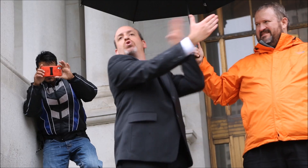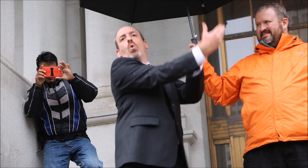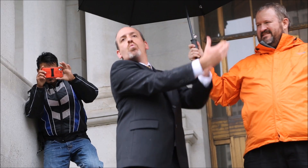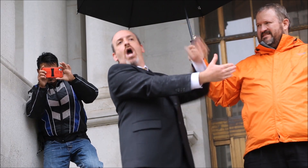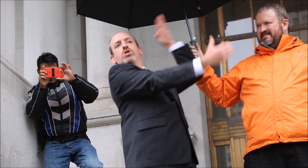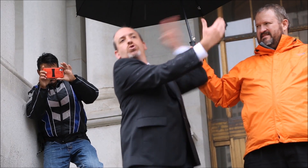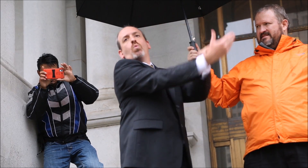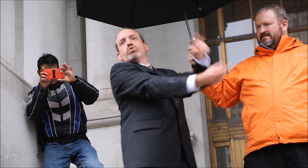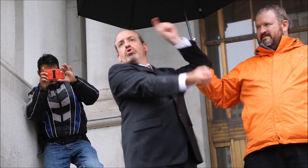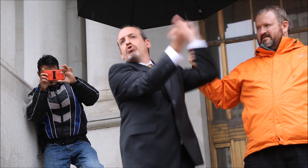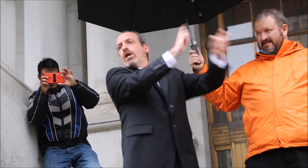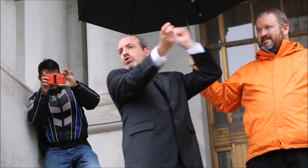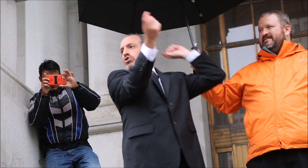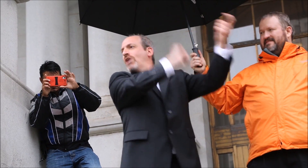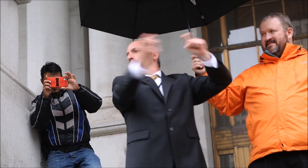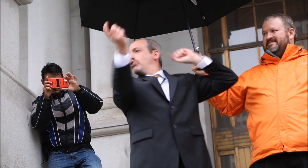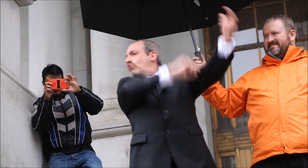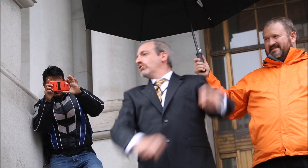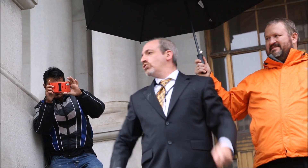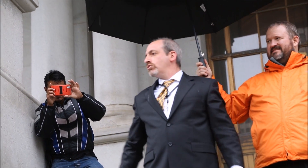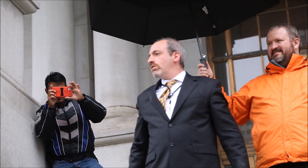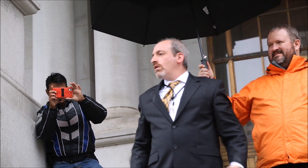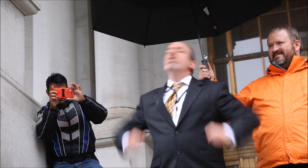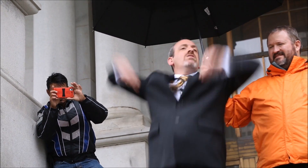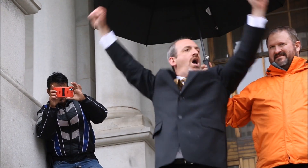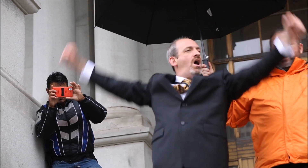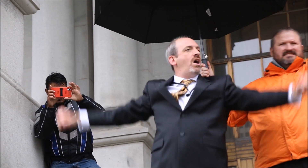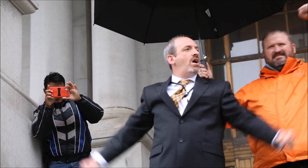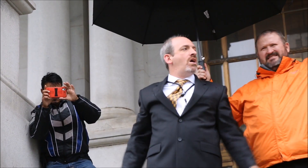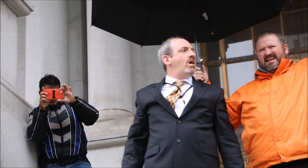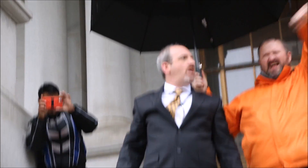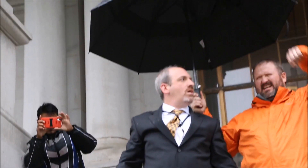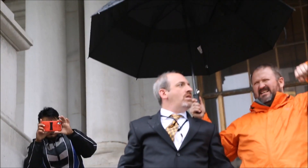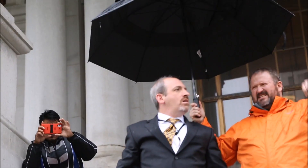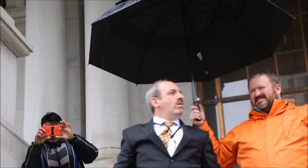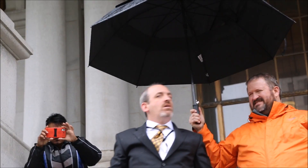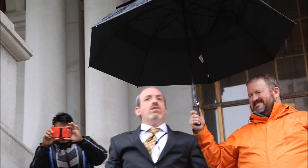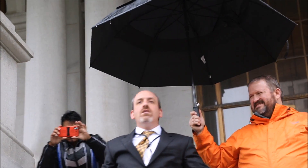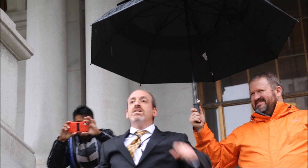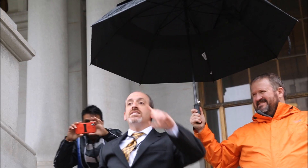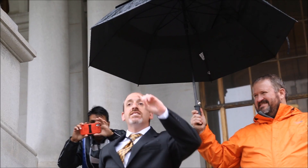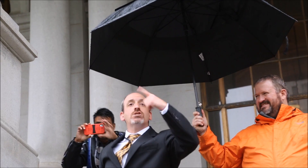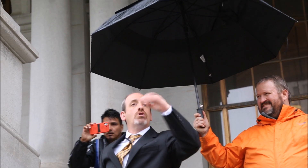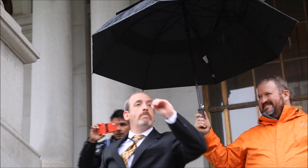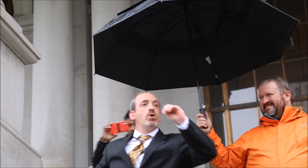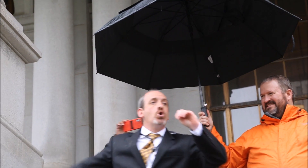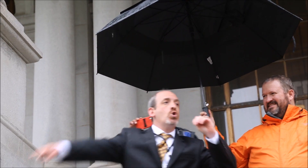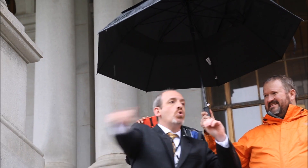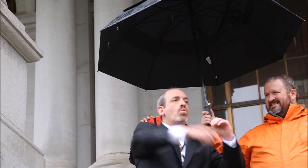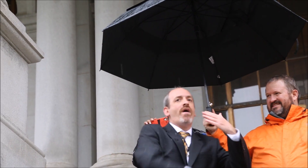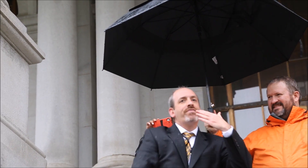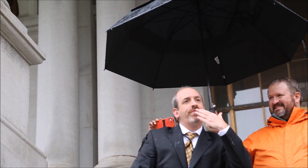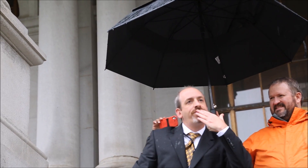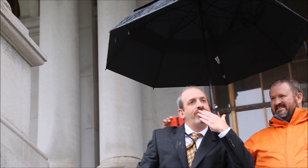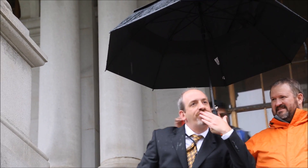and the time is now. It's enough. An emergency comes up, we need an interpreter. Okay, there's VRI. Oh, this is an